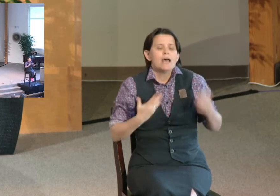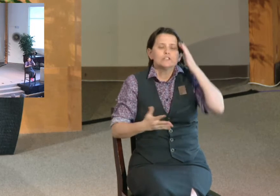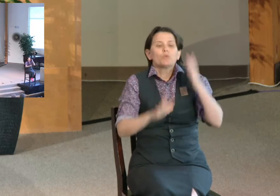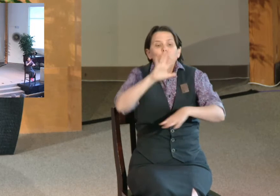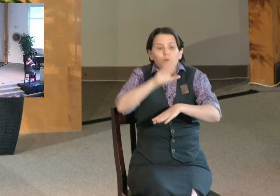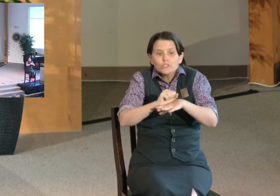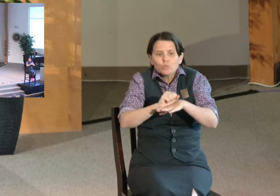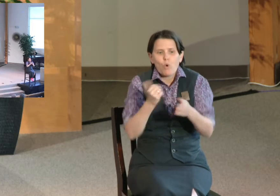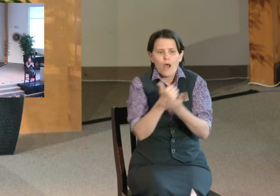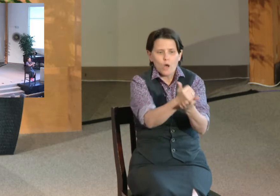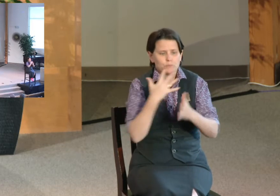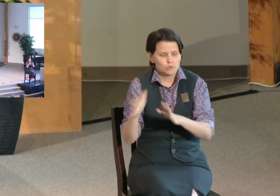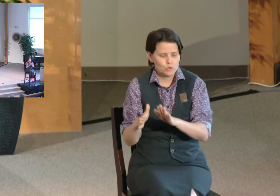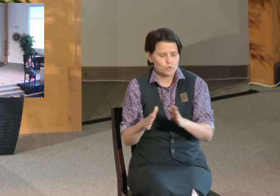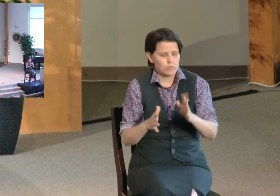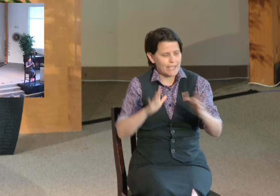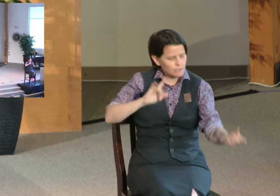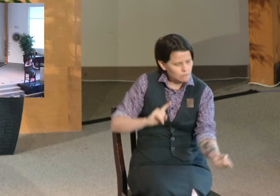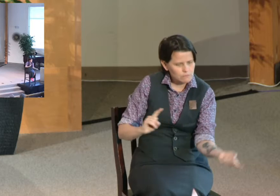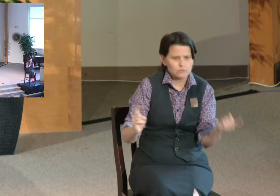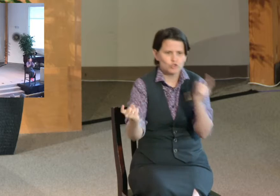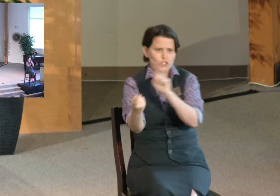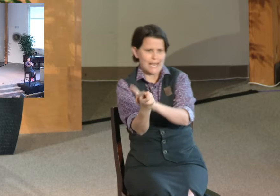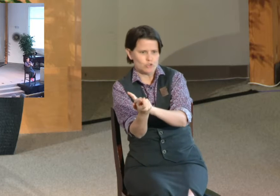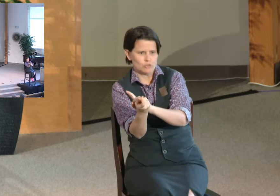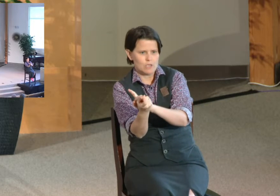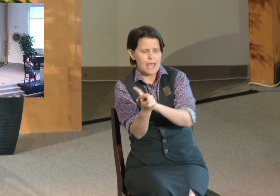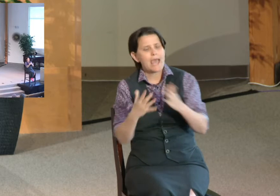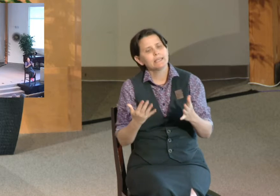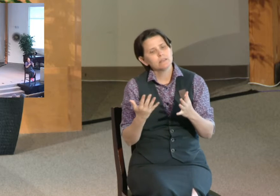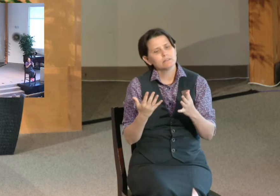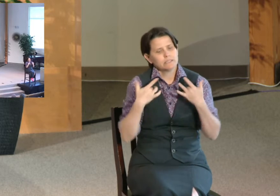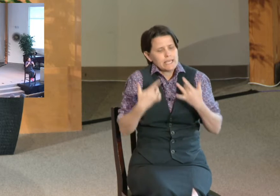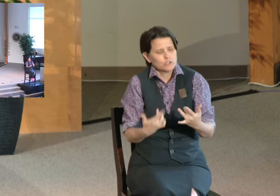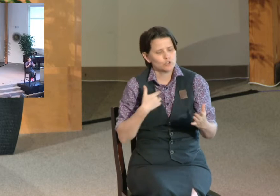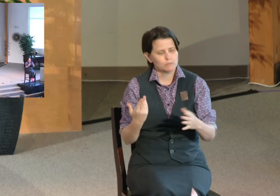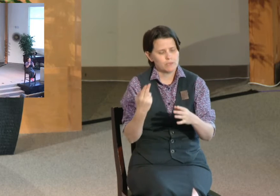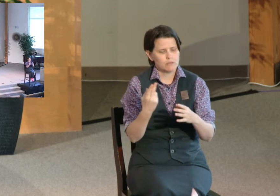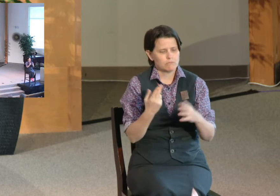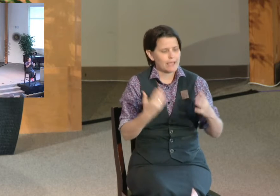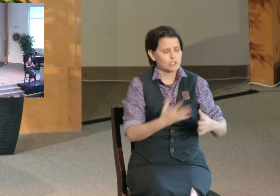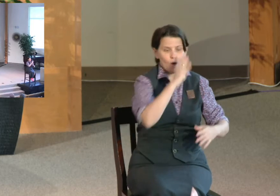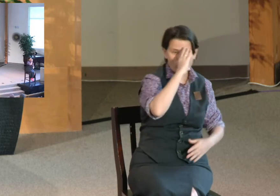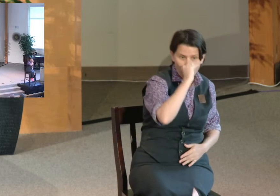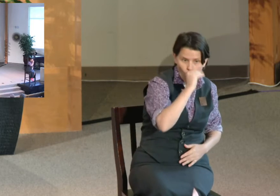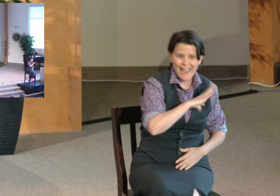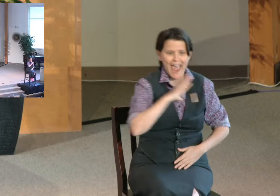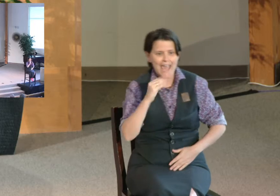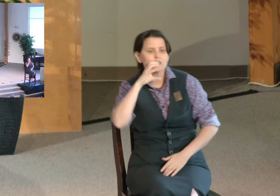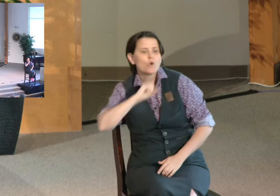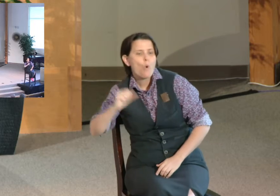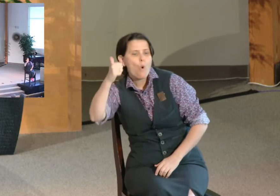helps usher in adulthood. And in modern times, there are very few of these rituals remaining. There's some